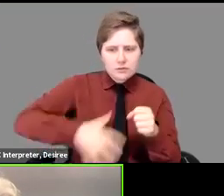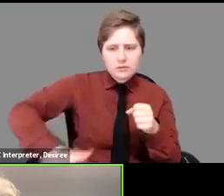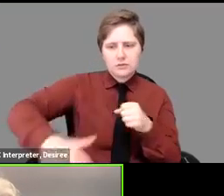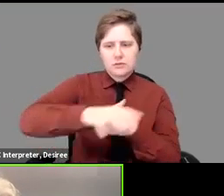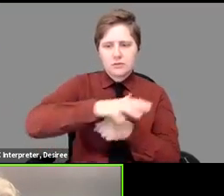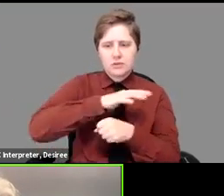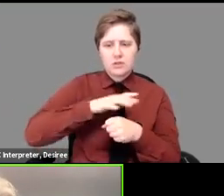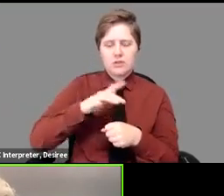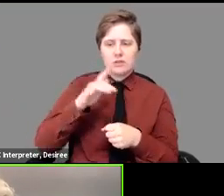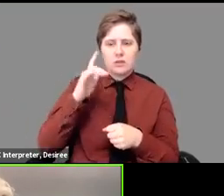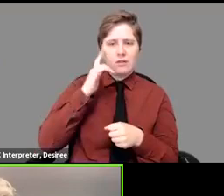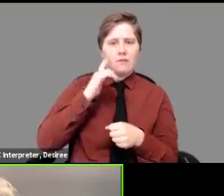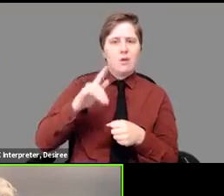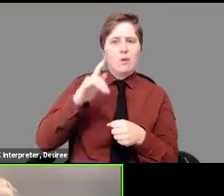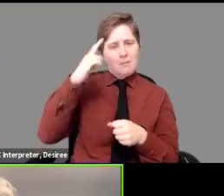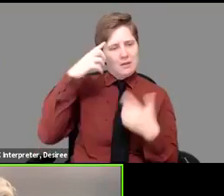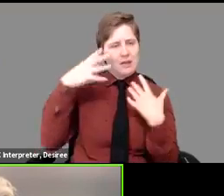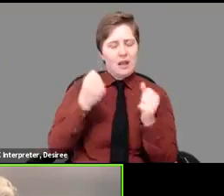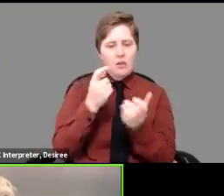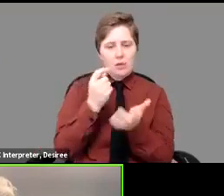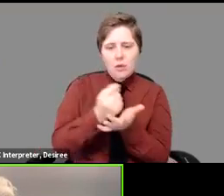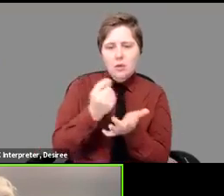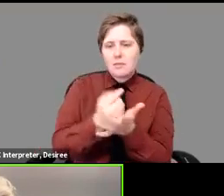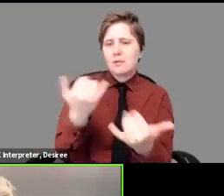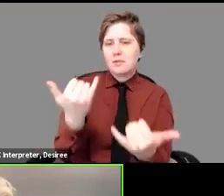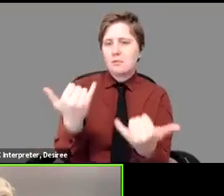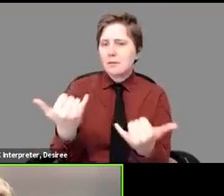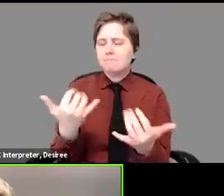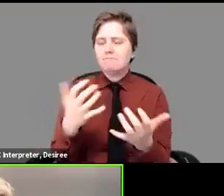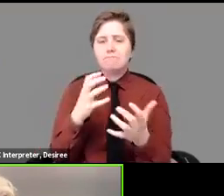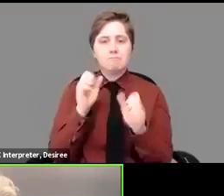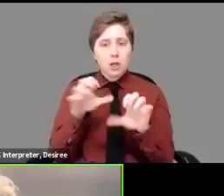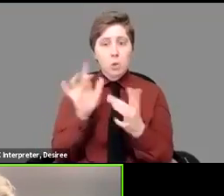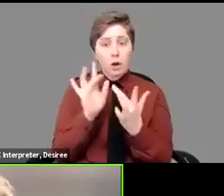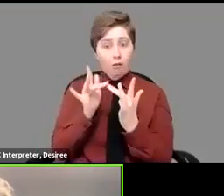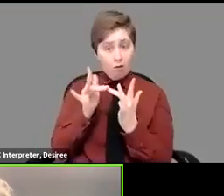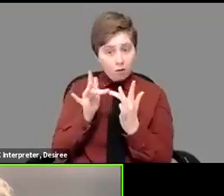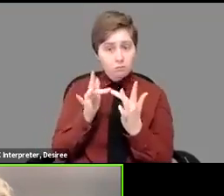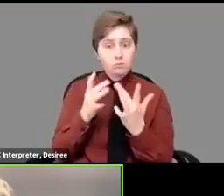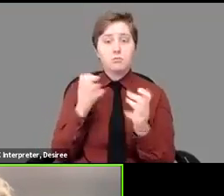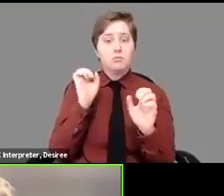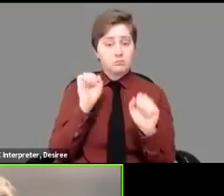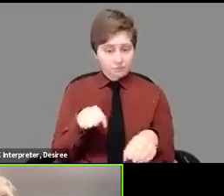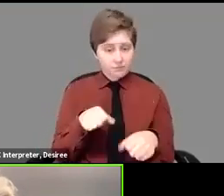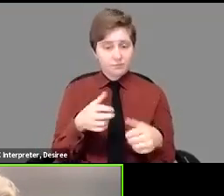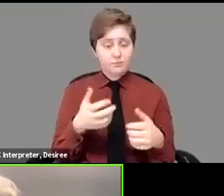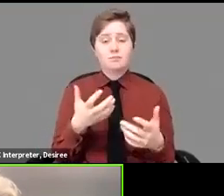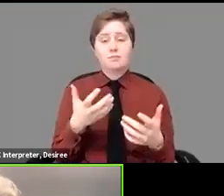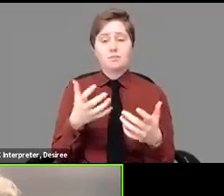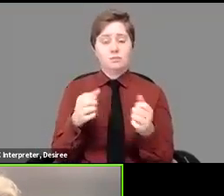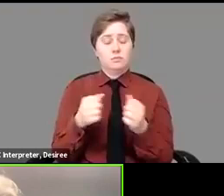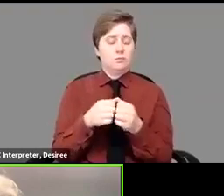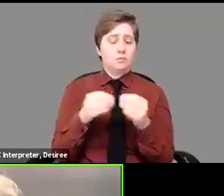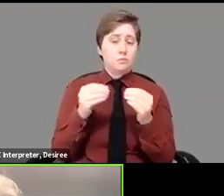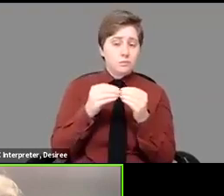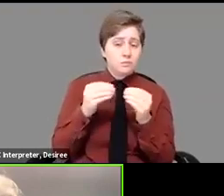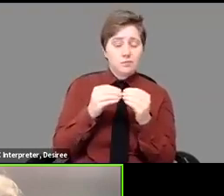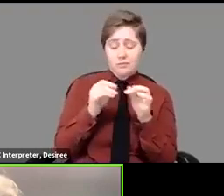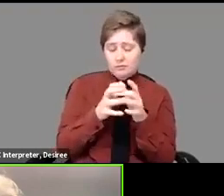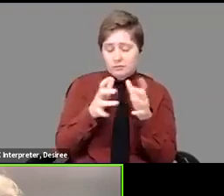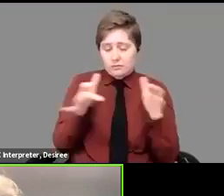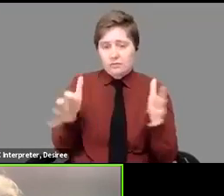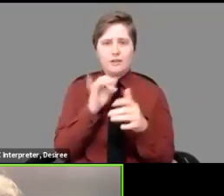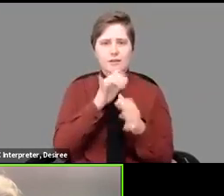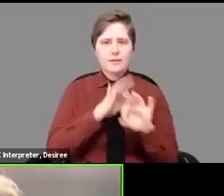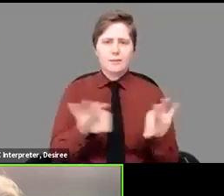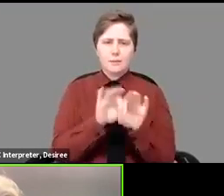of mental health treatment right now. People can do it online in an expanded way, so that is really an